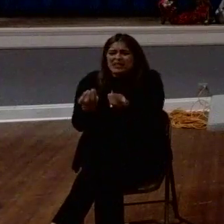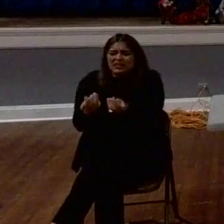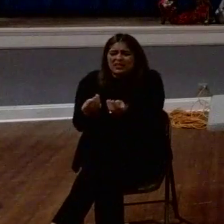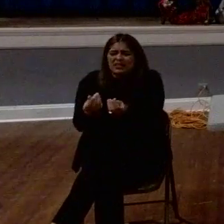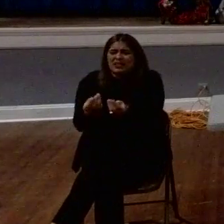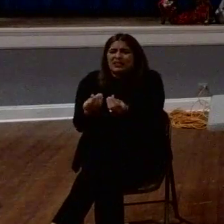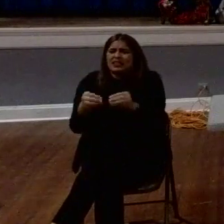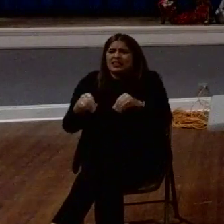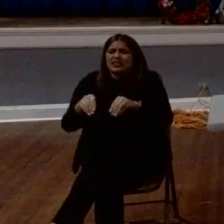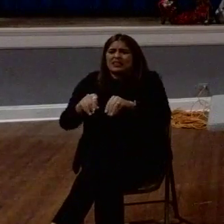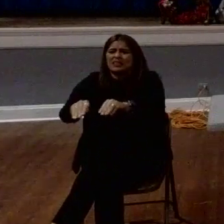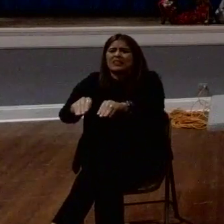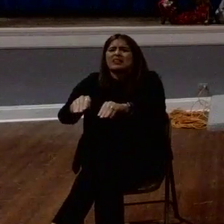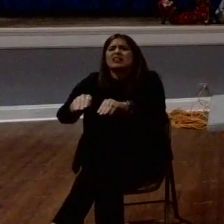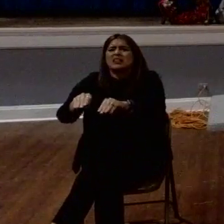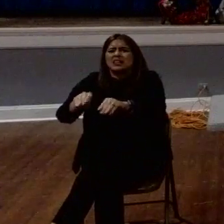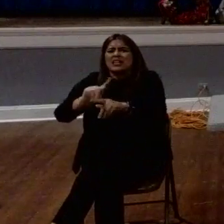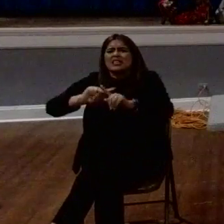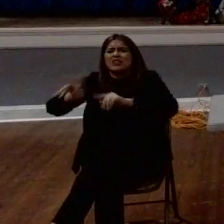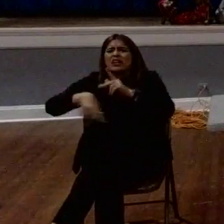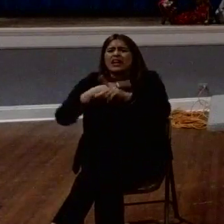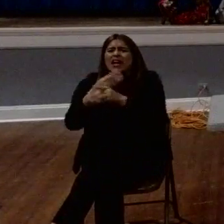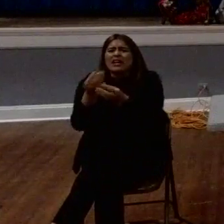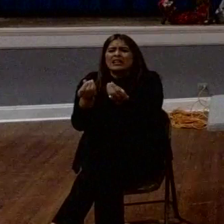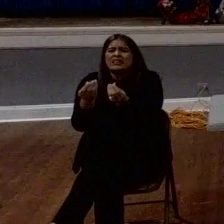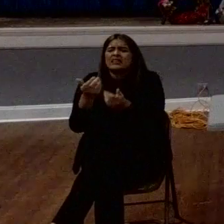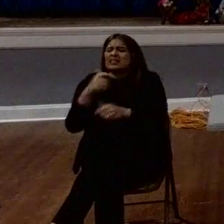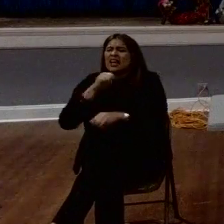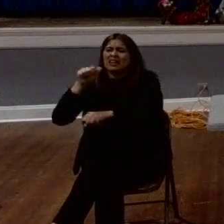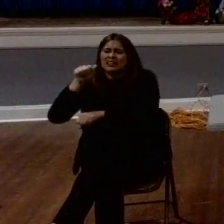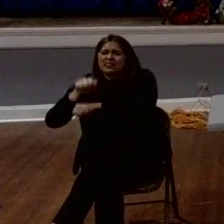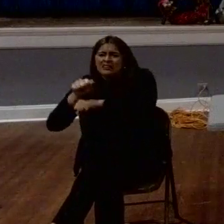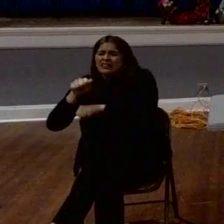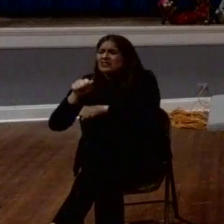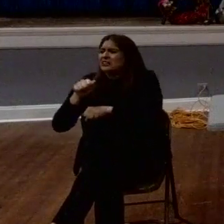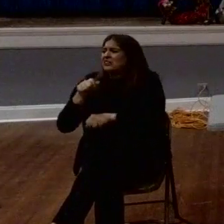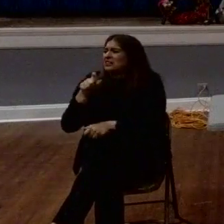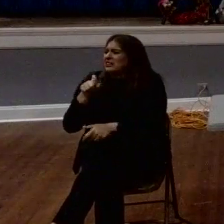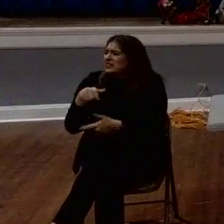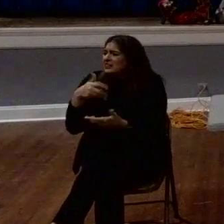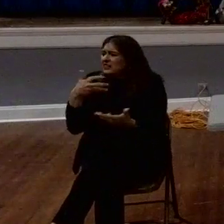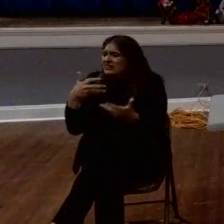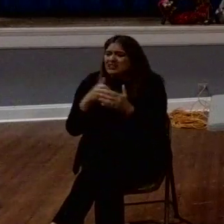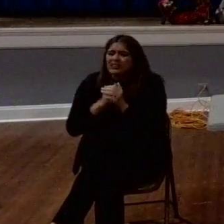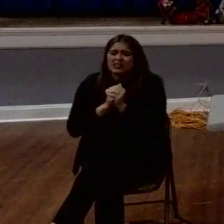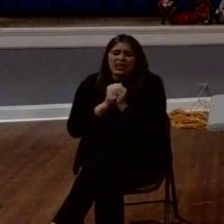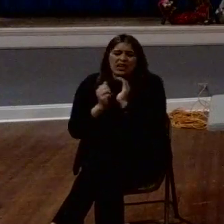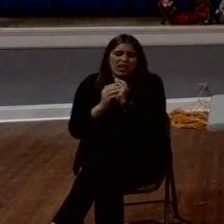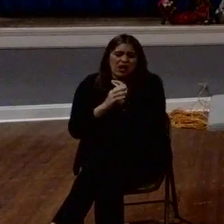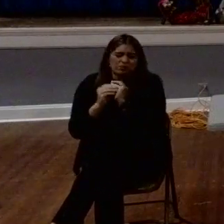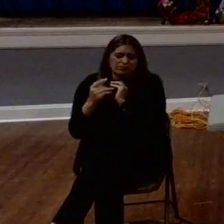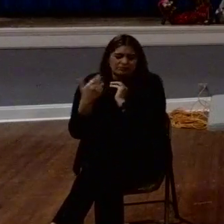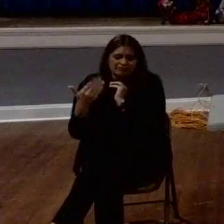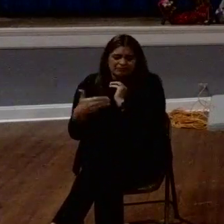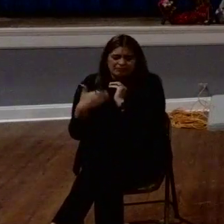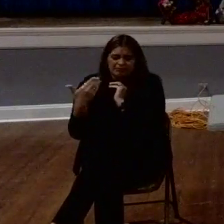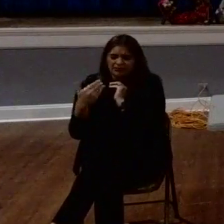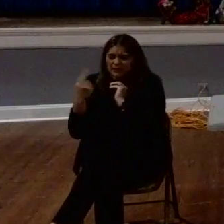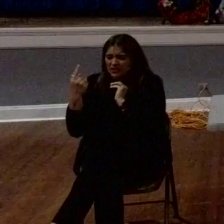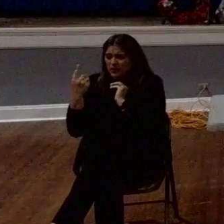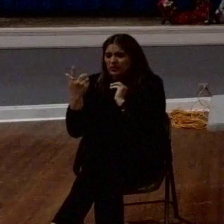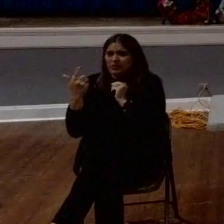other alternatives that allow for the pervious cover that is really needed? And then connect, as somebody